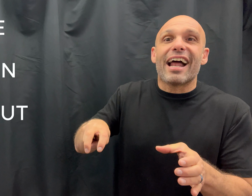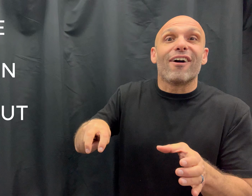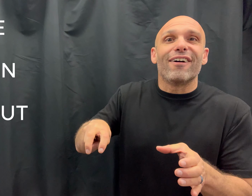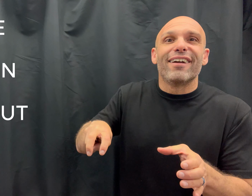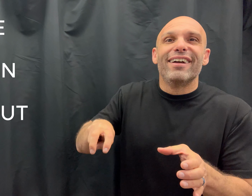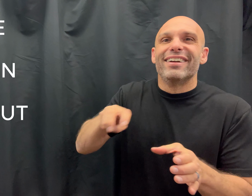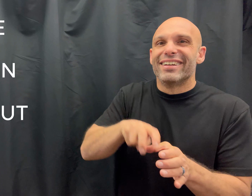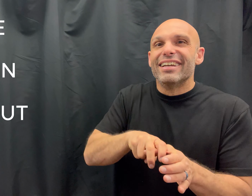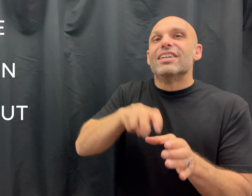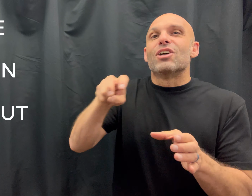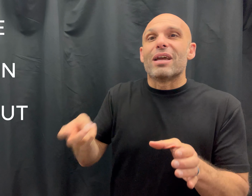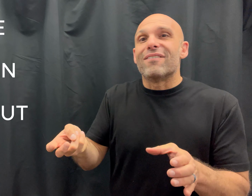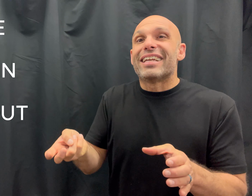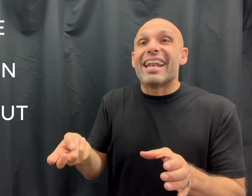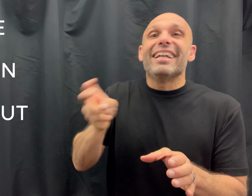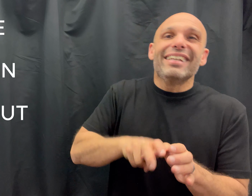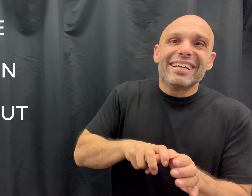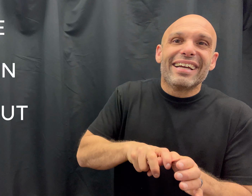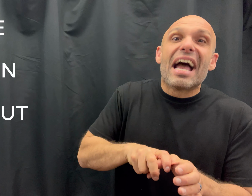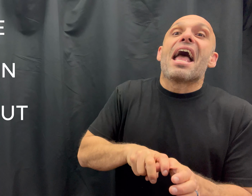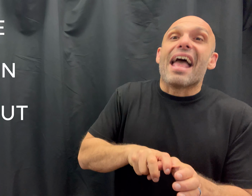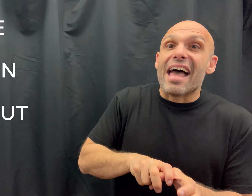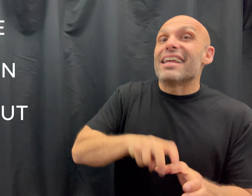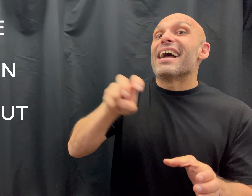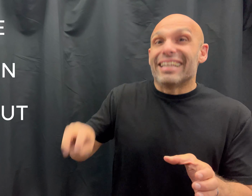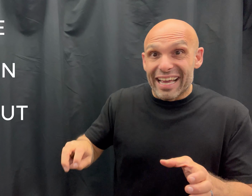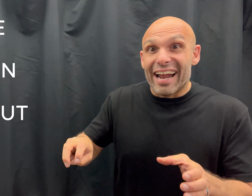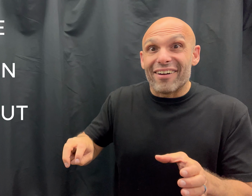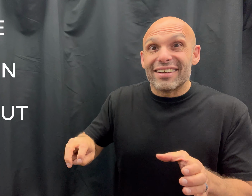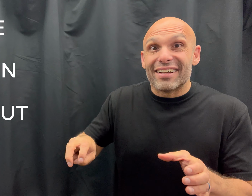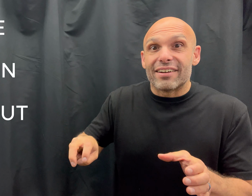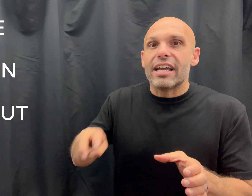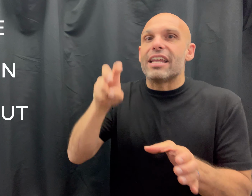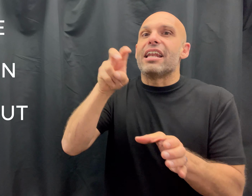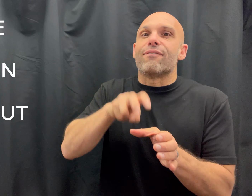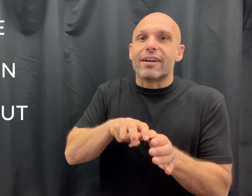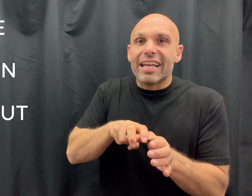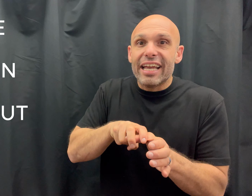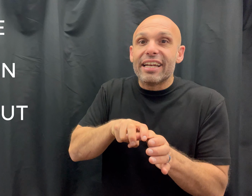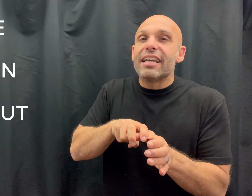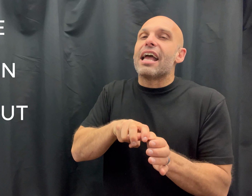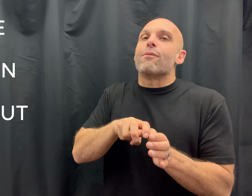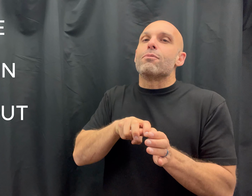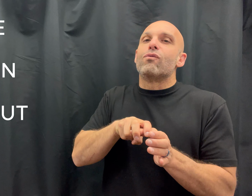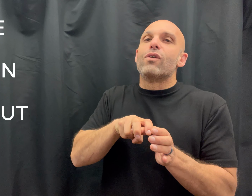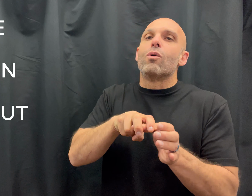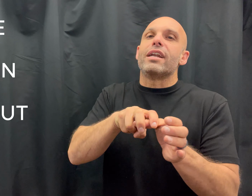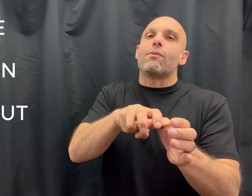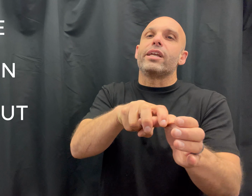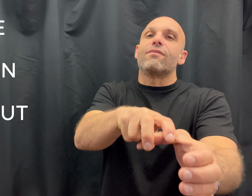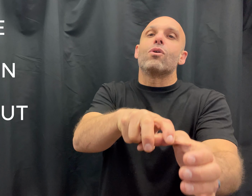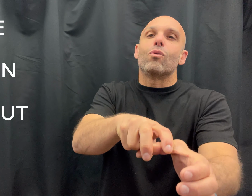out. So we have get in and get out, right? And then if we're in and we move forward, now we have